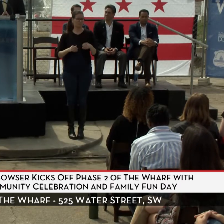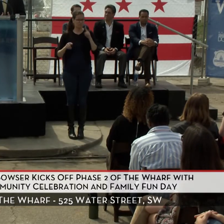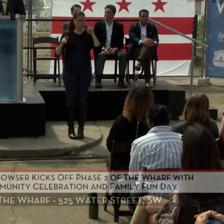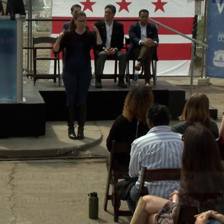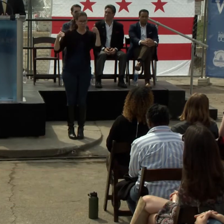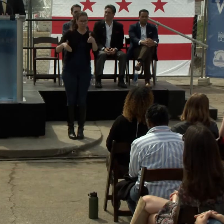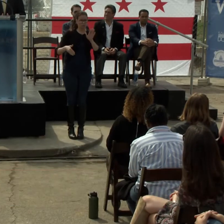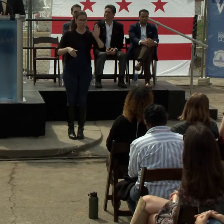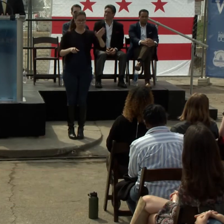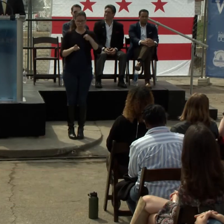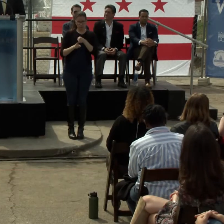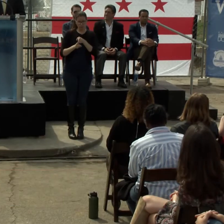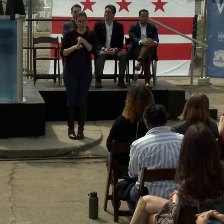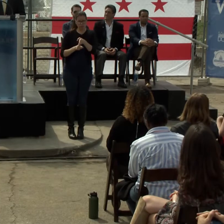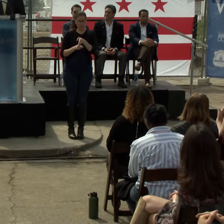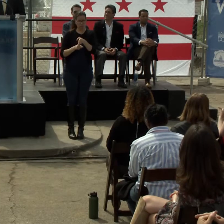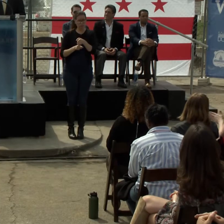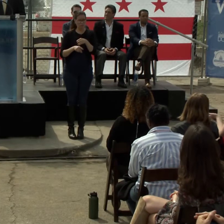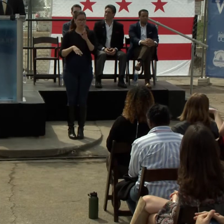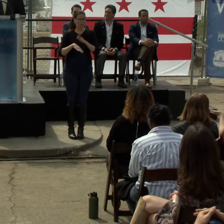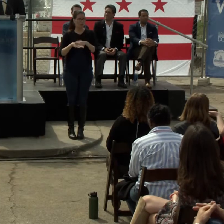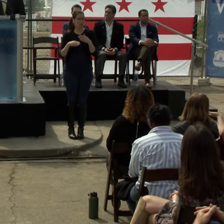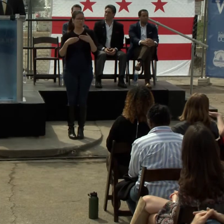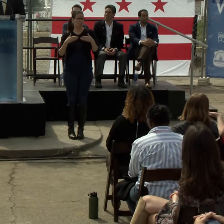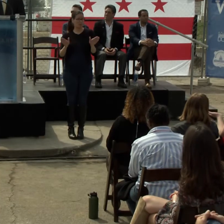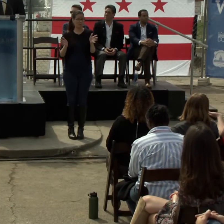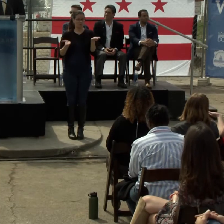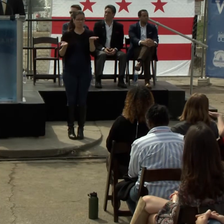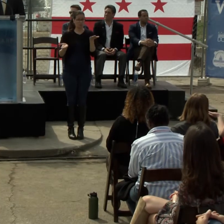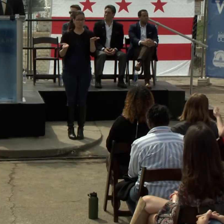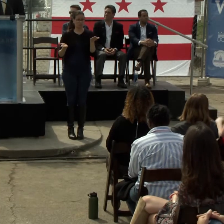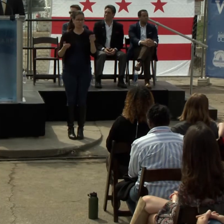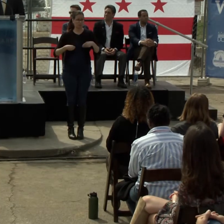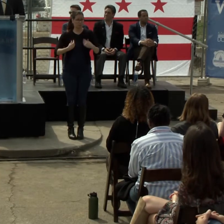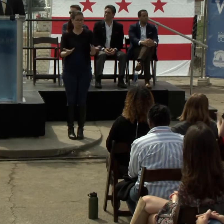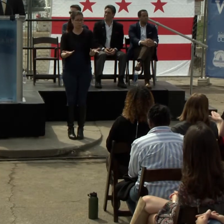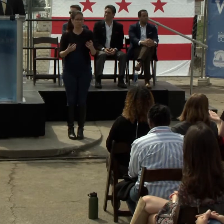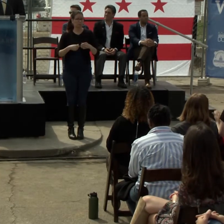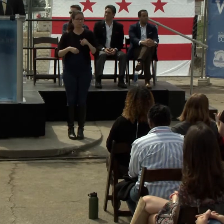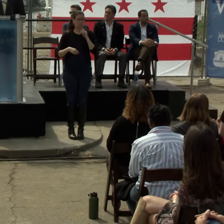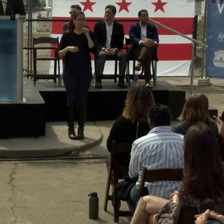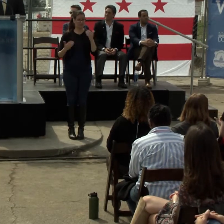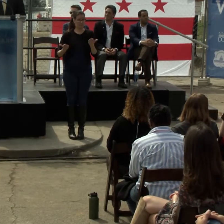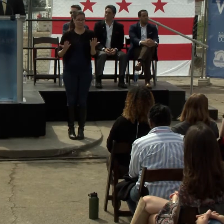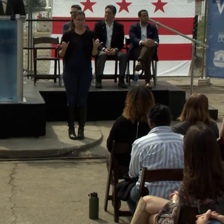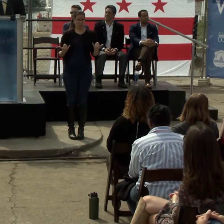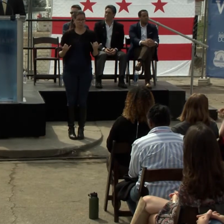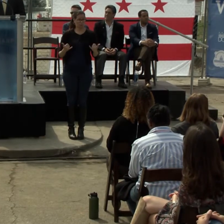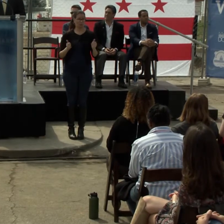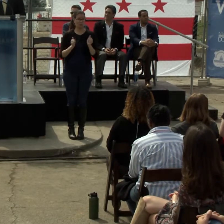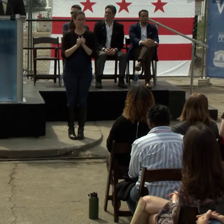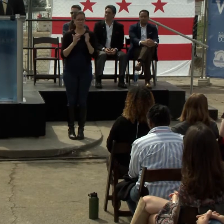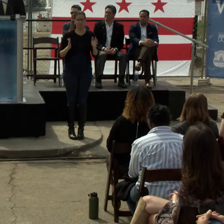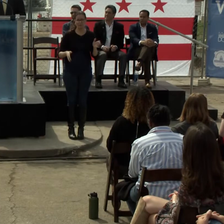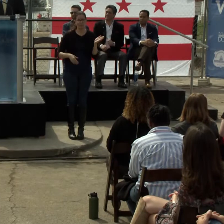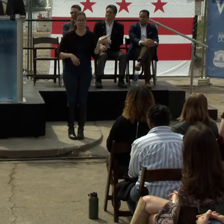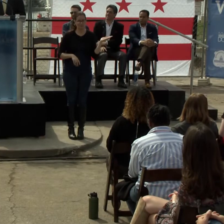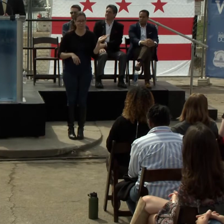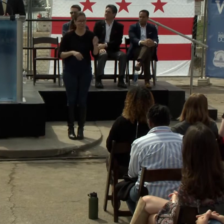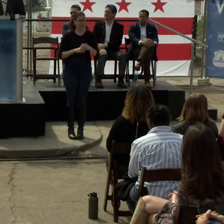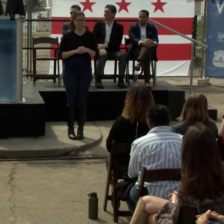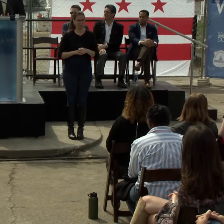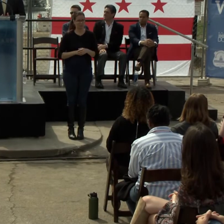We wouldn't be here today but for her efforts and dedication to this project, this community, and to our